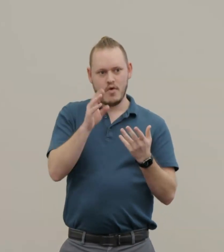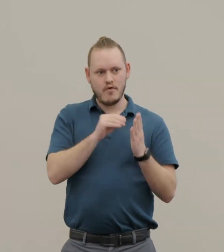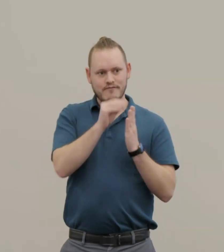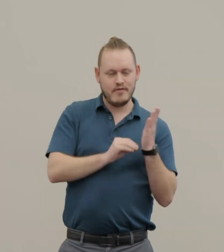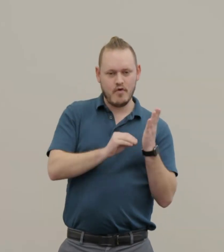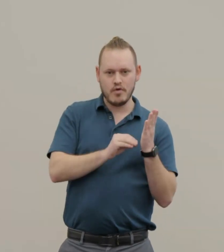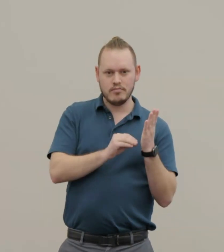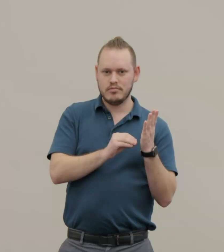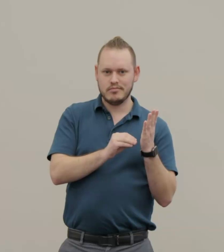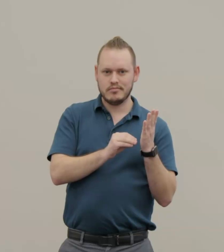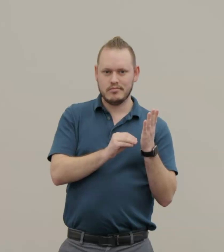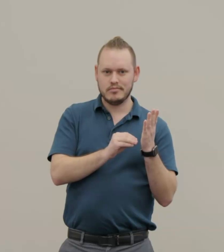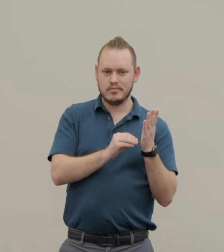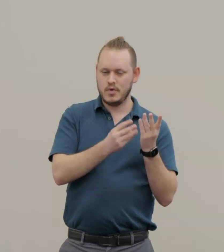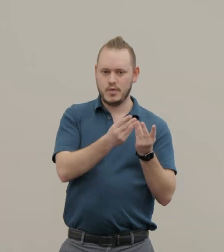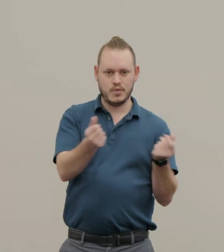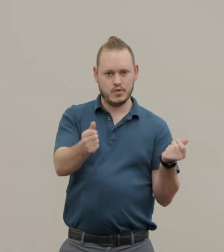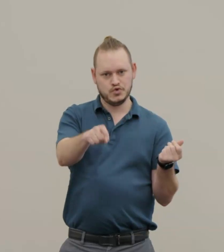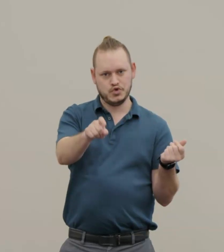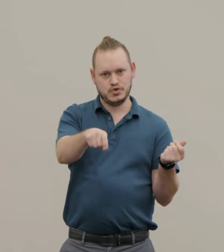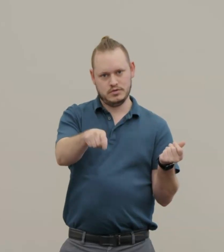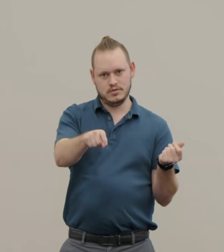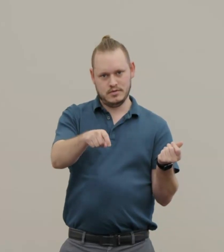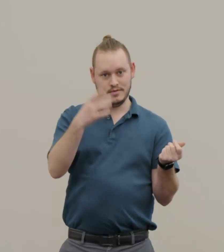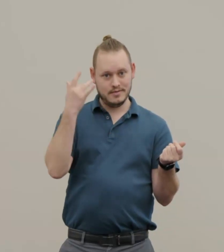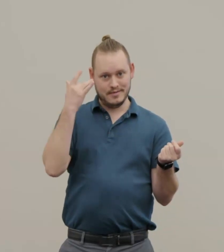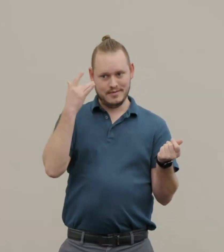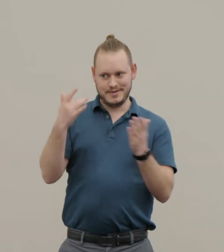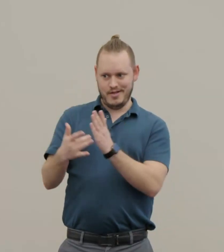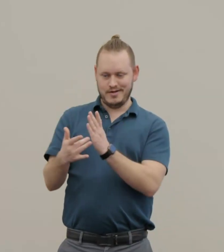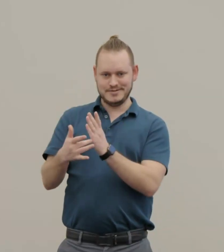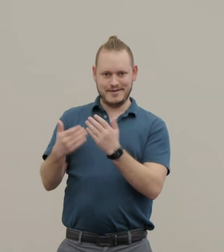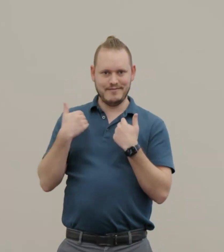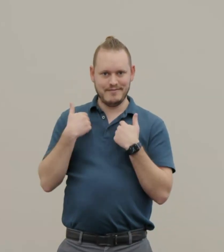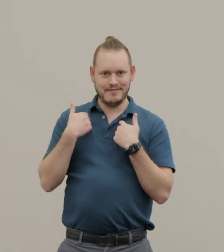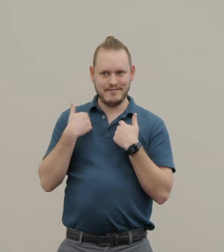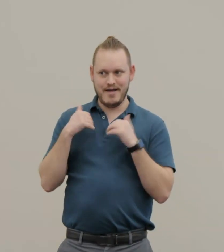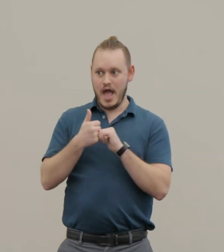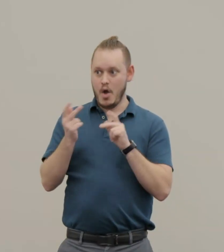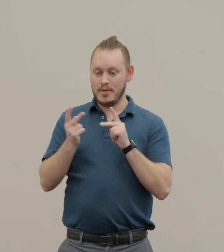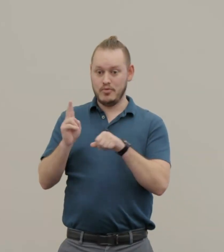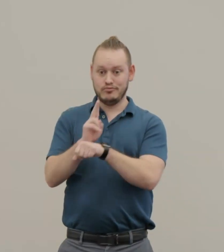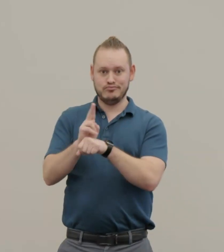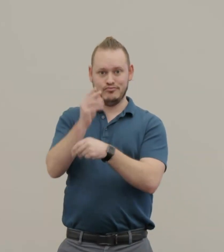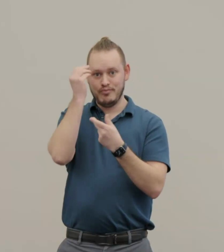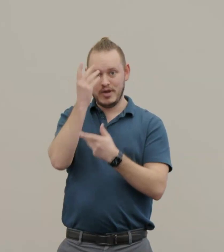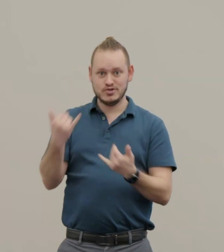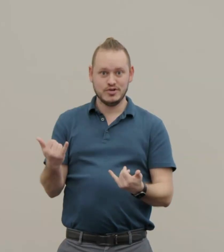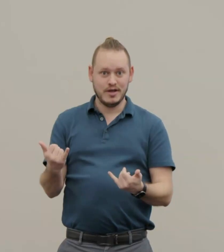form should be disappearing, because technology, because the way people consume information